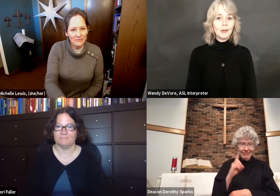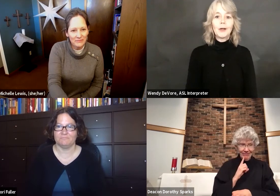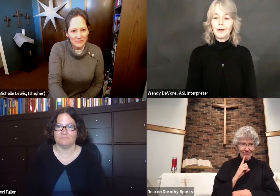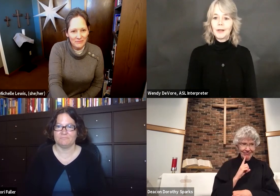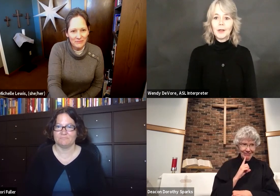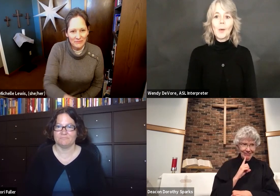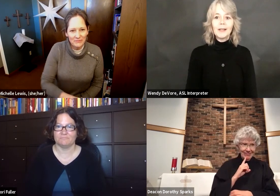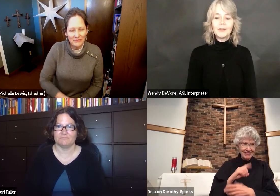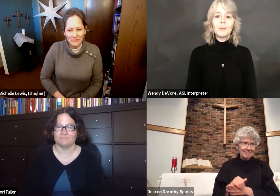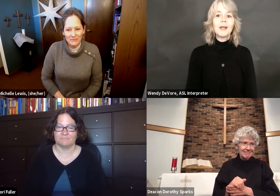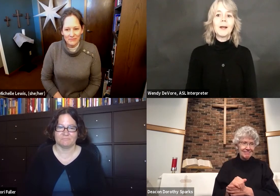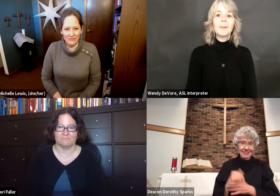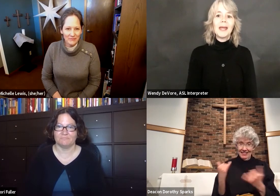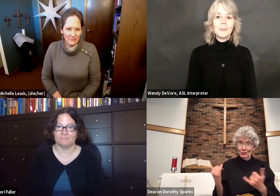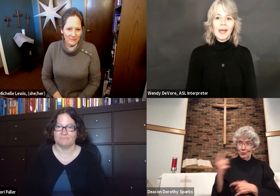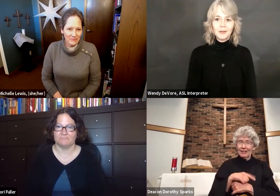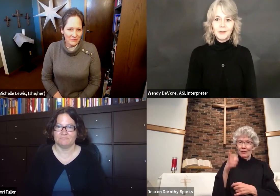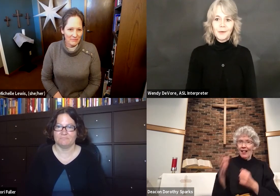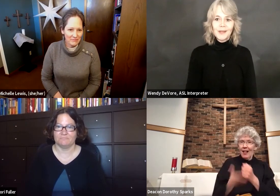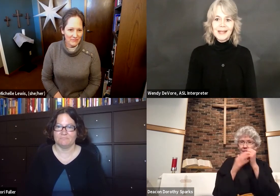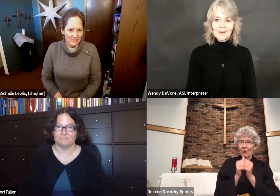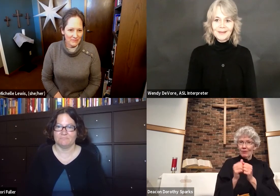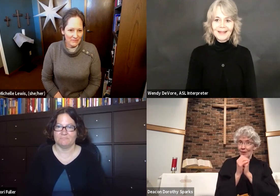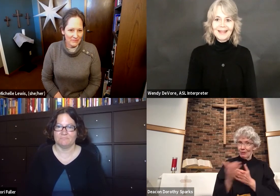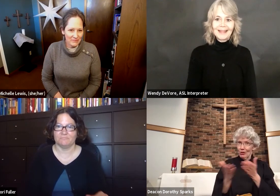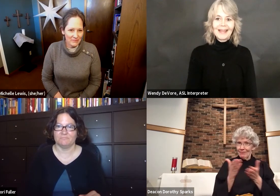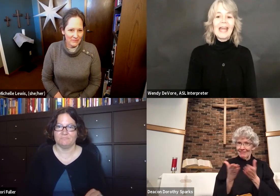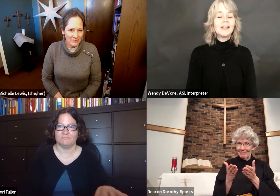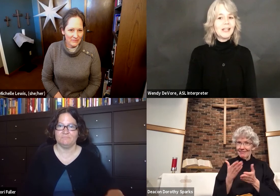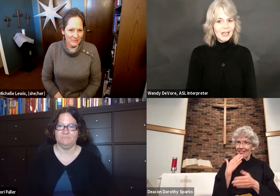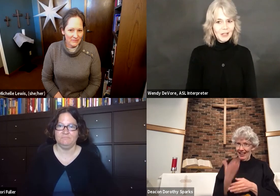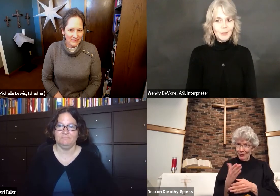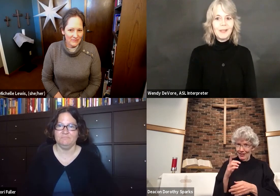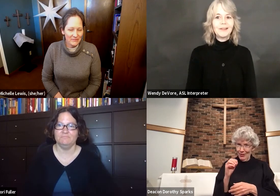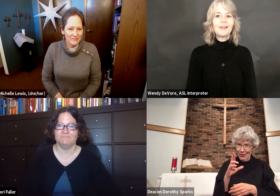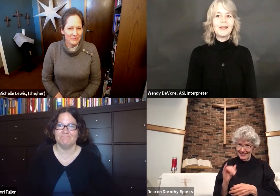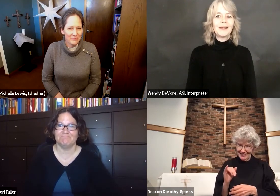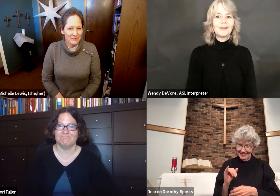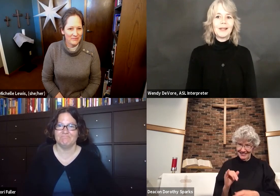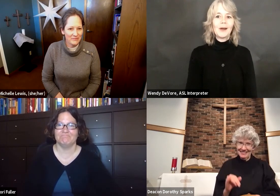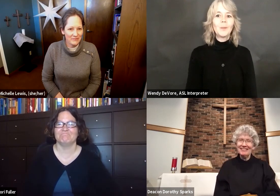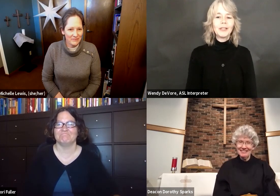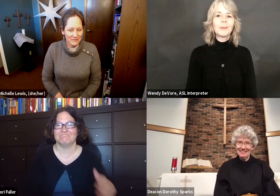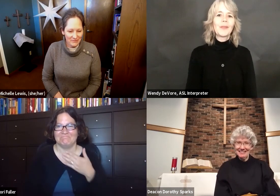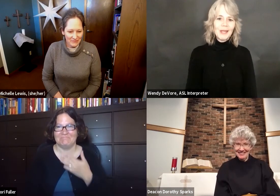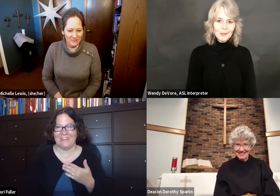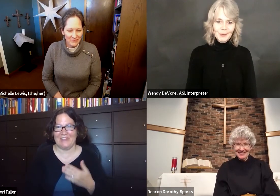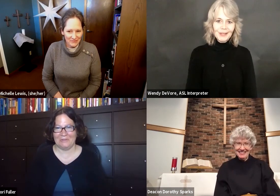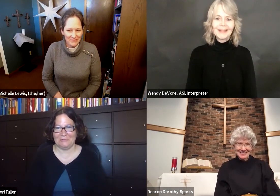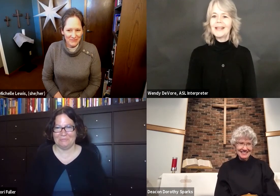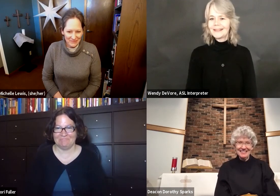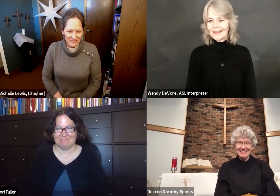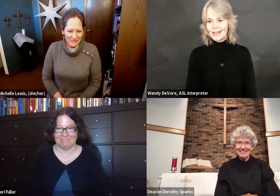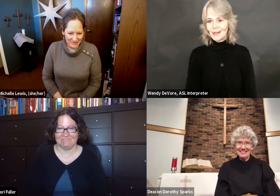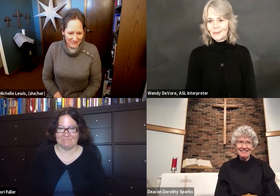and her goal is to become a pastor for the deaf. And today she will be assisting us in our worship. Thank you,